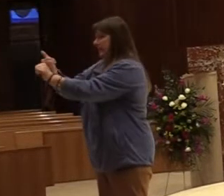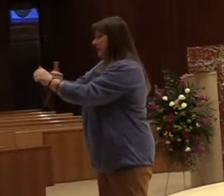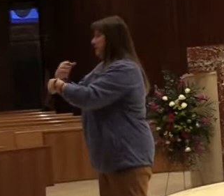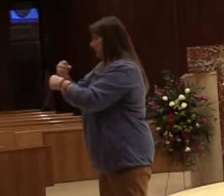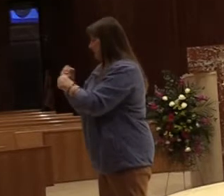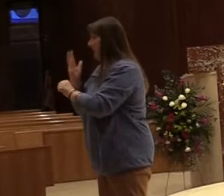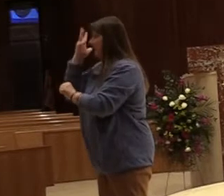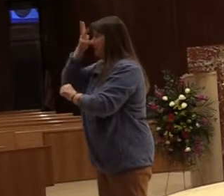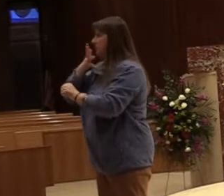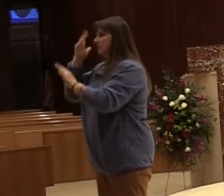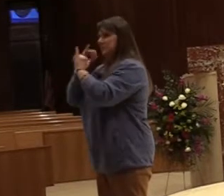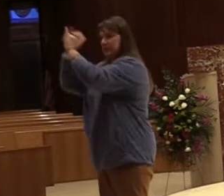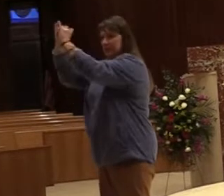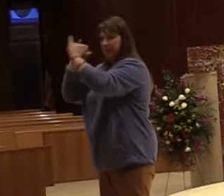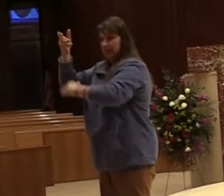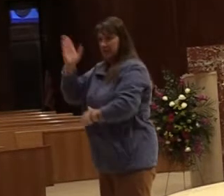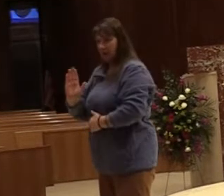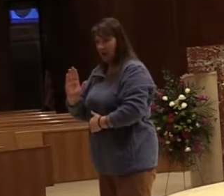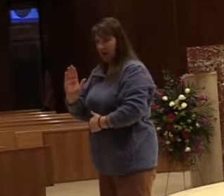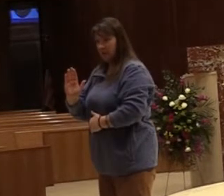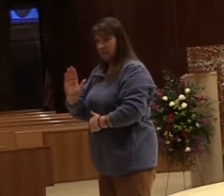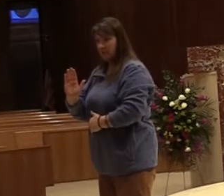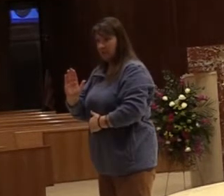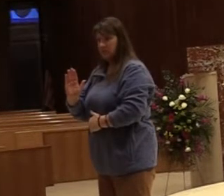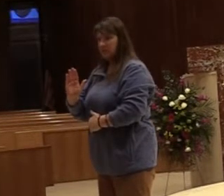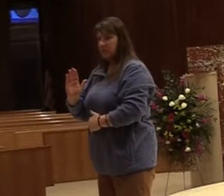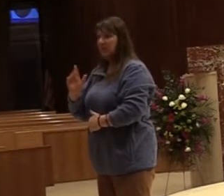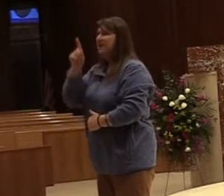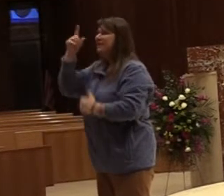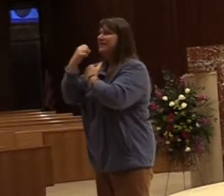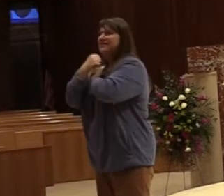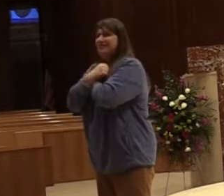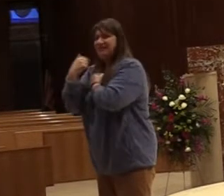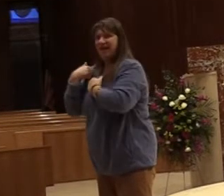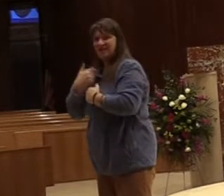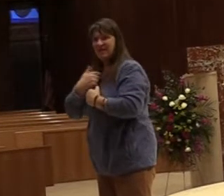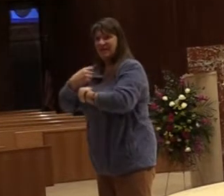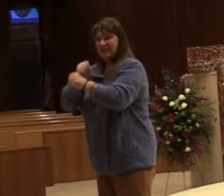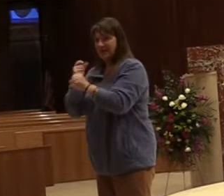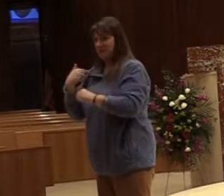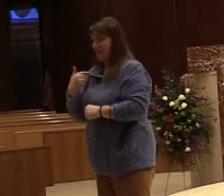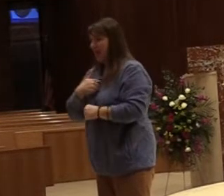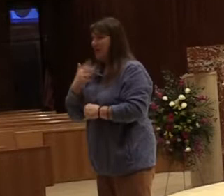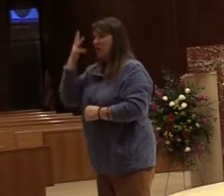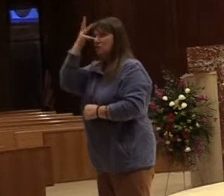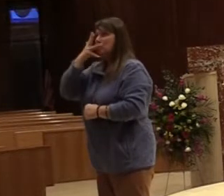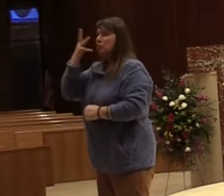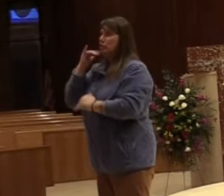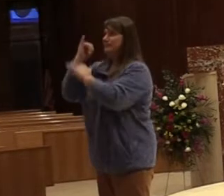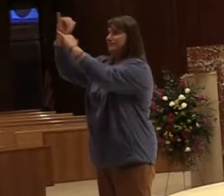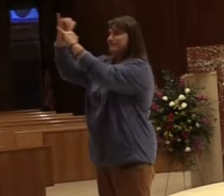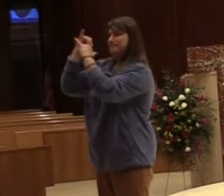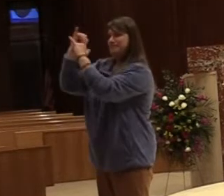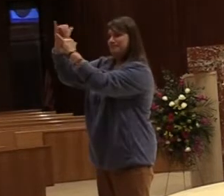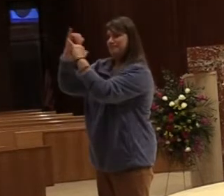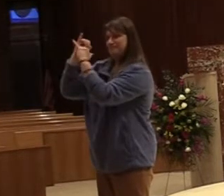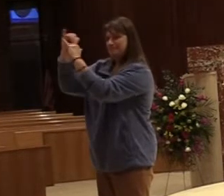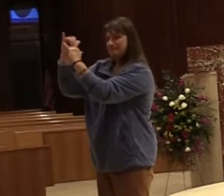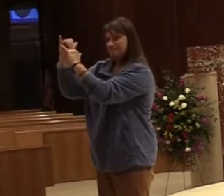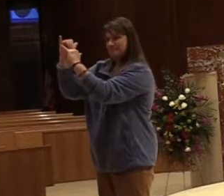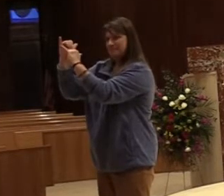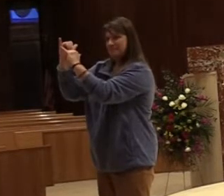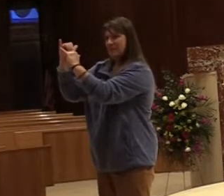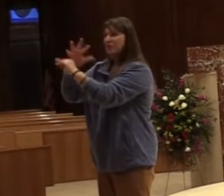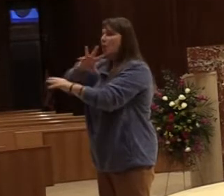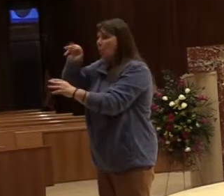their soul, that we're wondrously and lovingly made by our God, and we can see our God's kind of impression